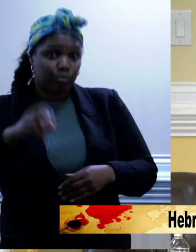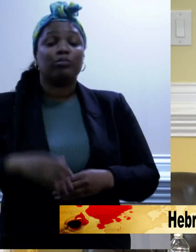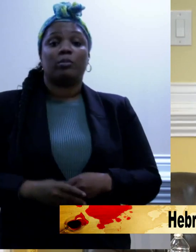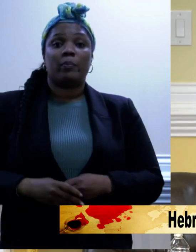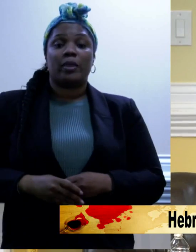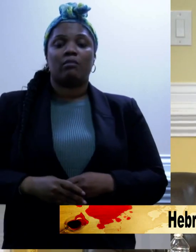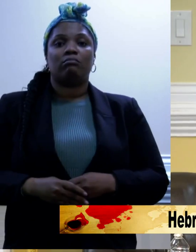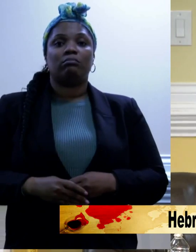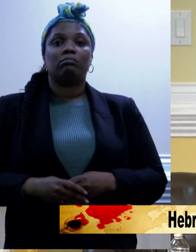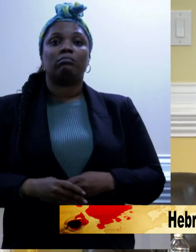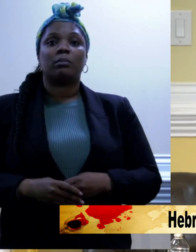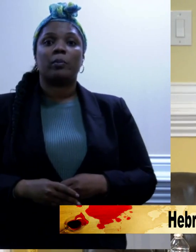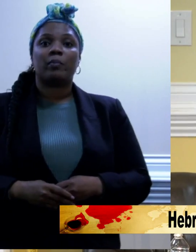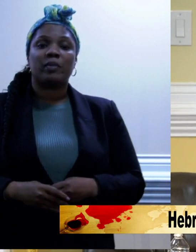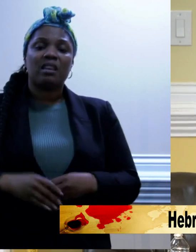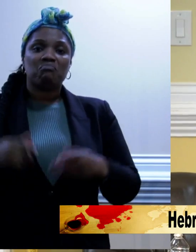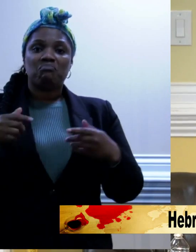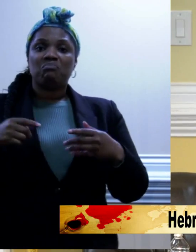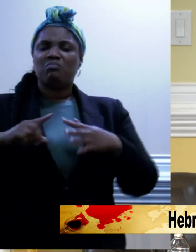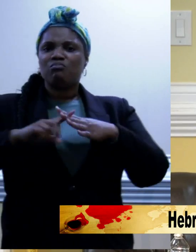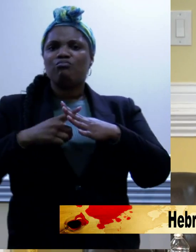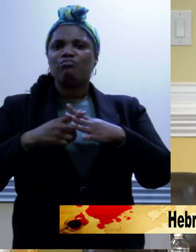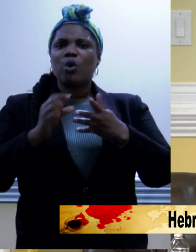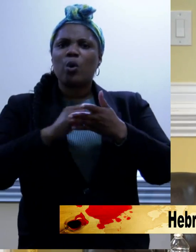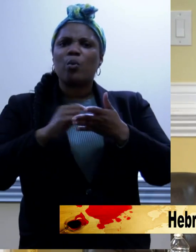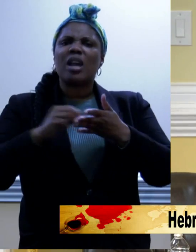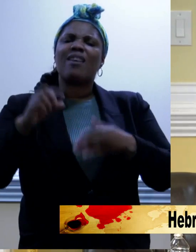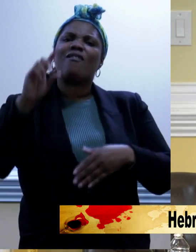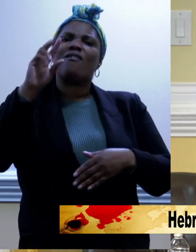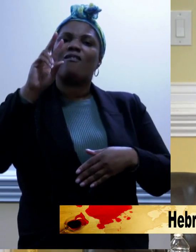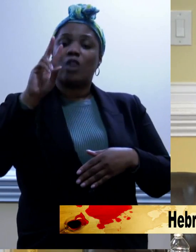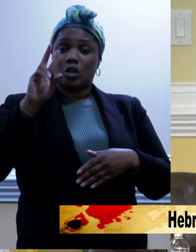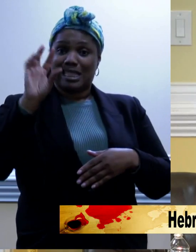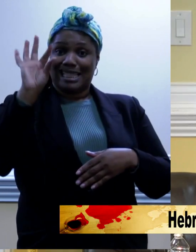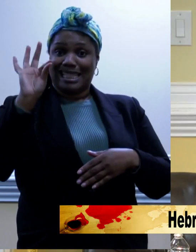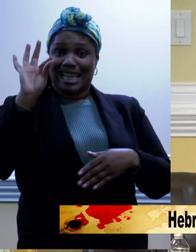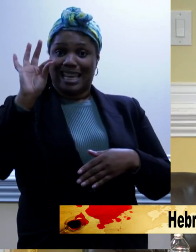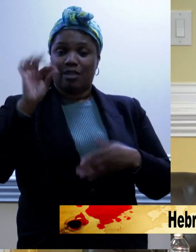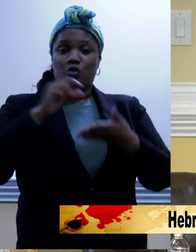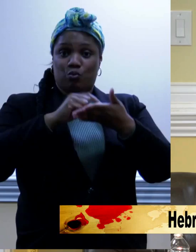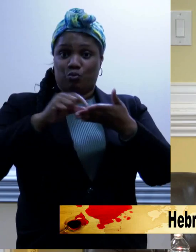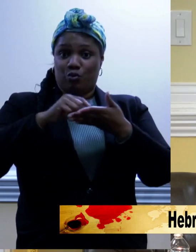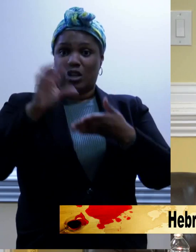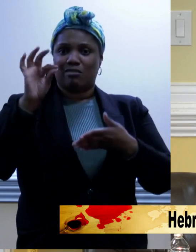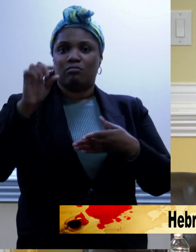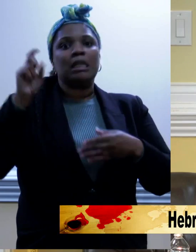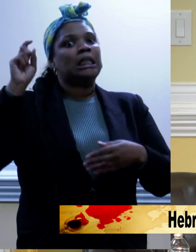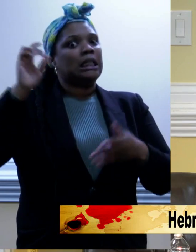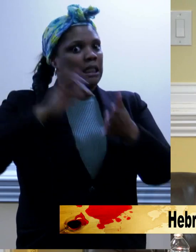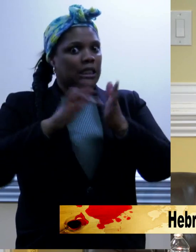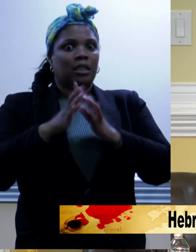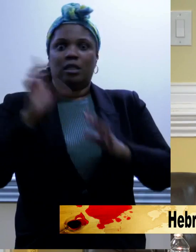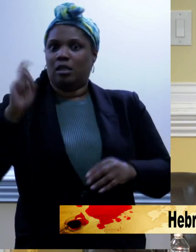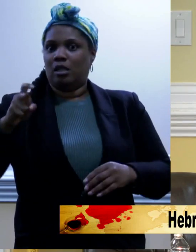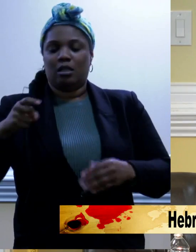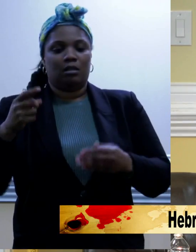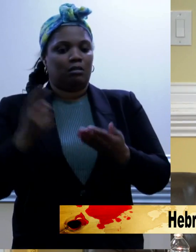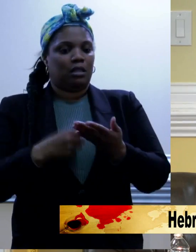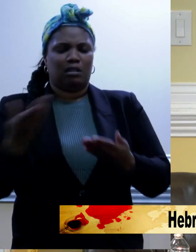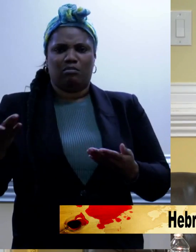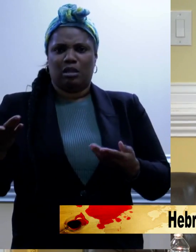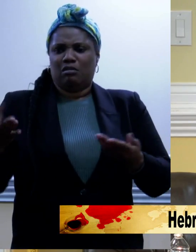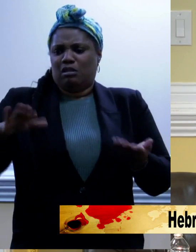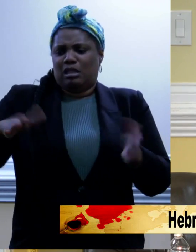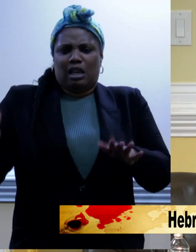And we're going to start reading at verse 9. Jesus needed something to die. He was God. You can't kill